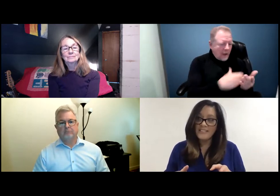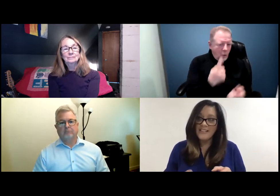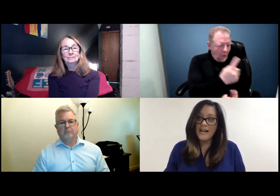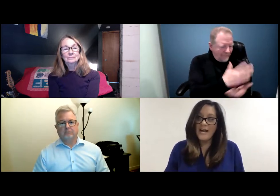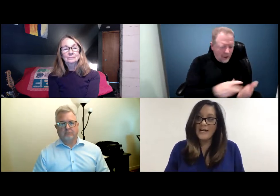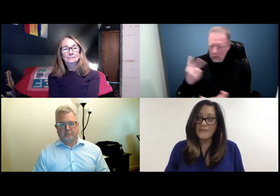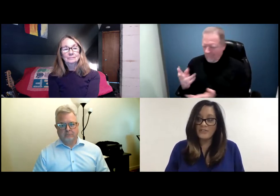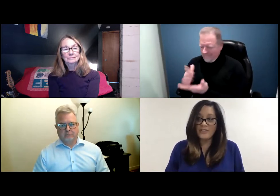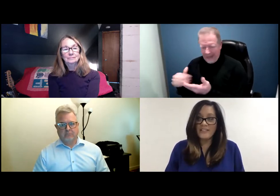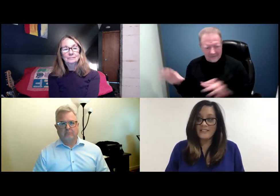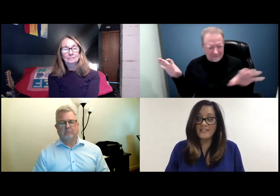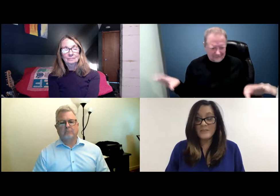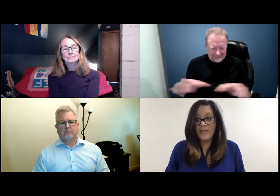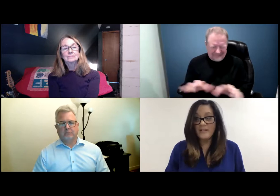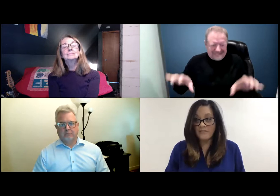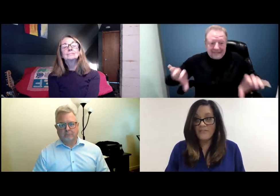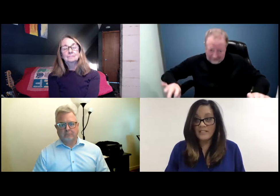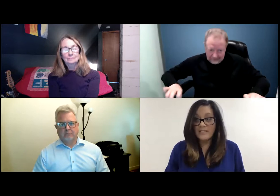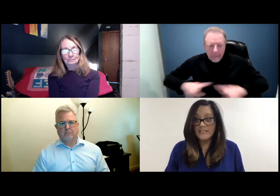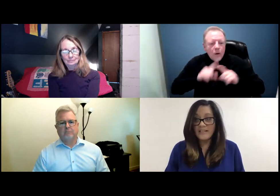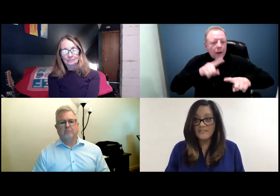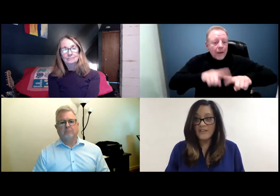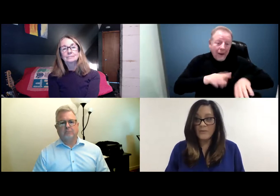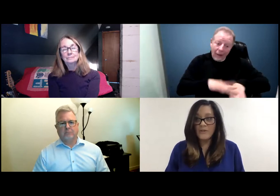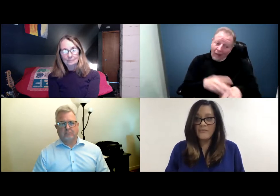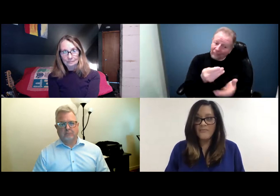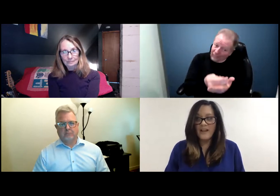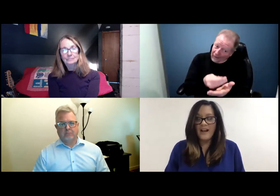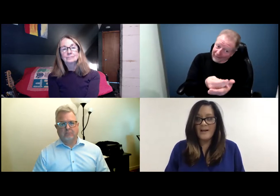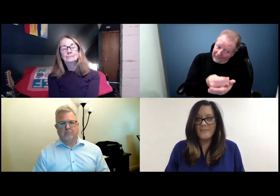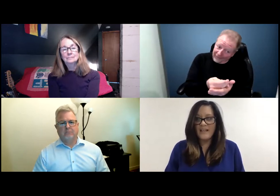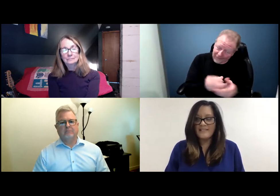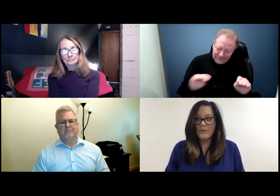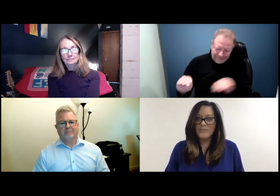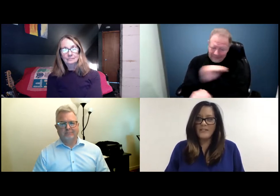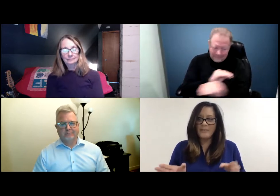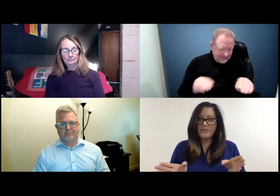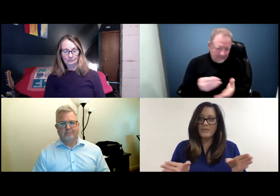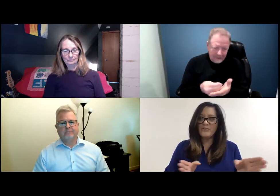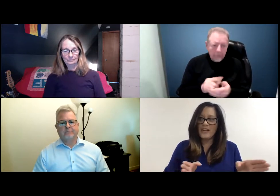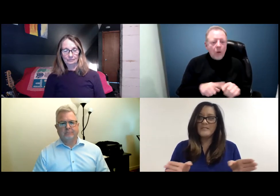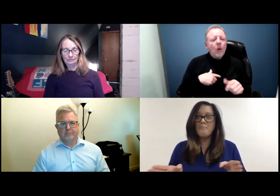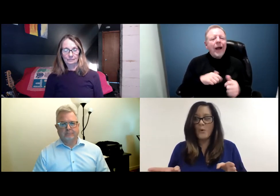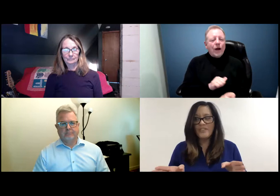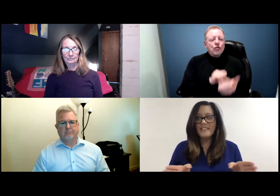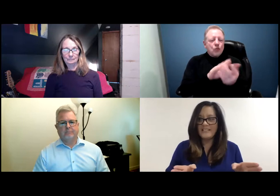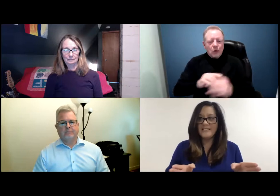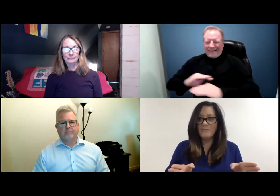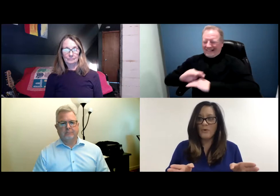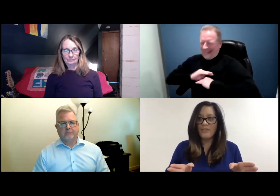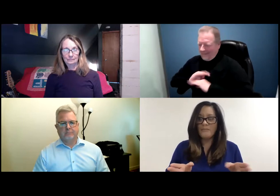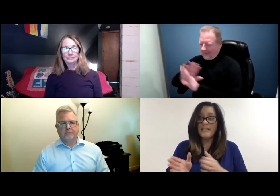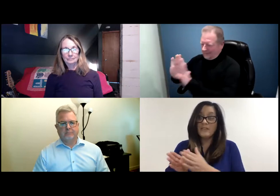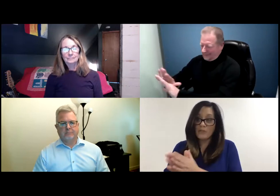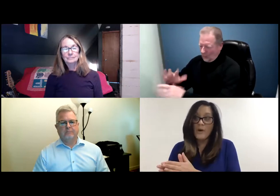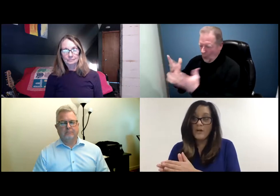project, and certainly it's going to depend on funding that's available, but that's how we've been able to address both needs,